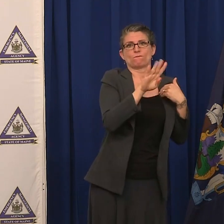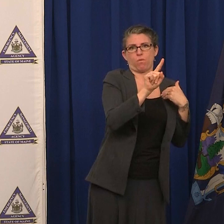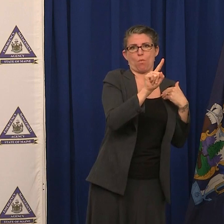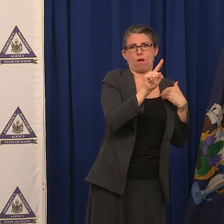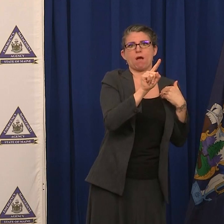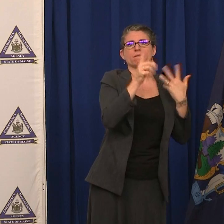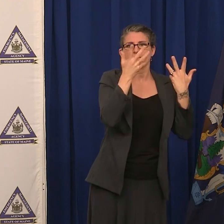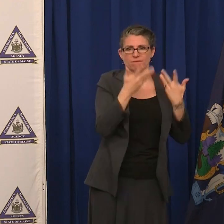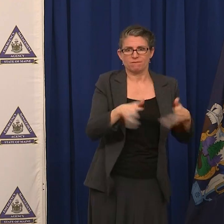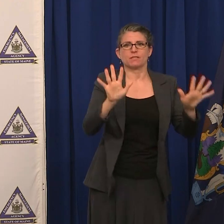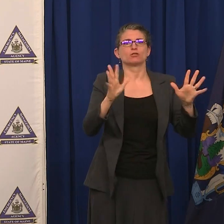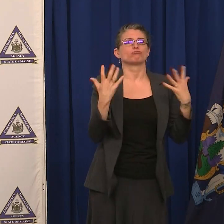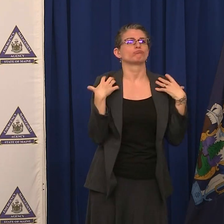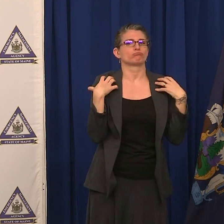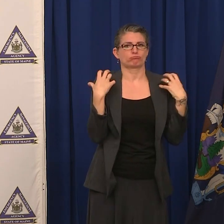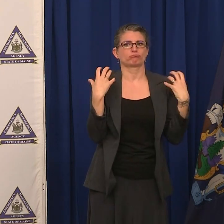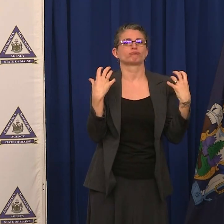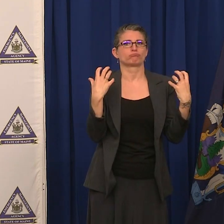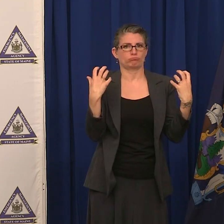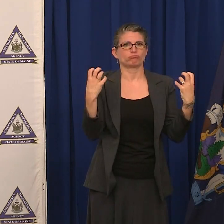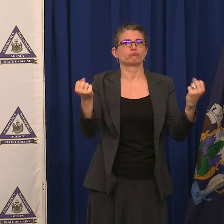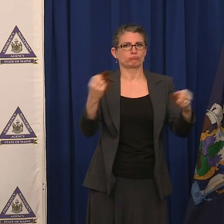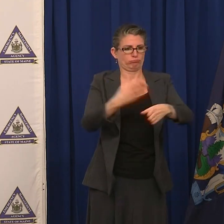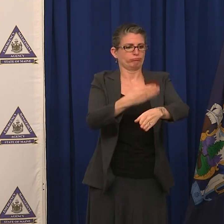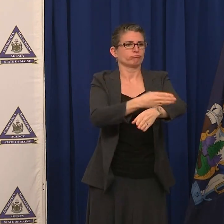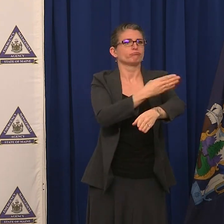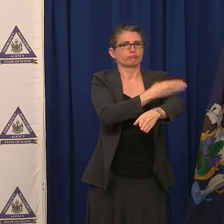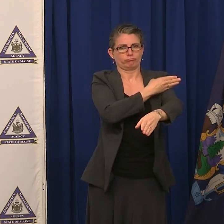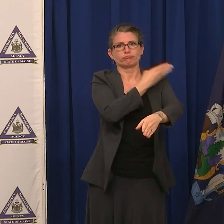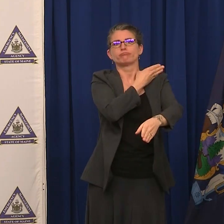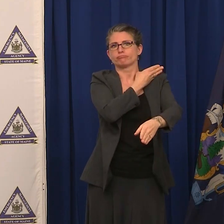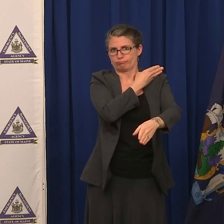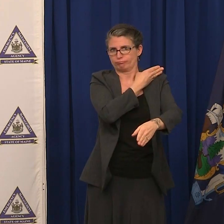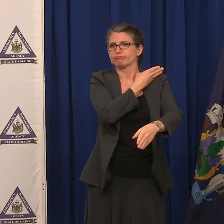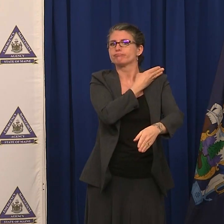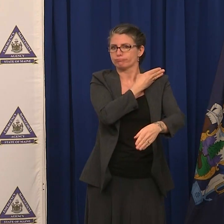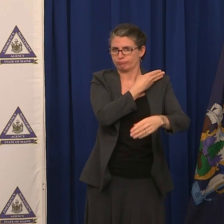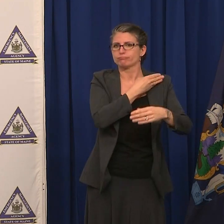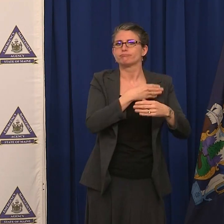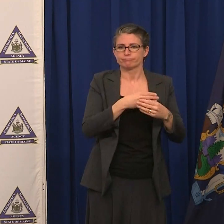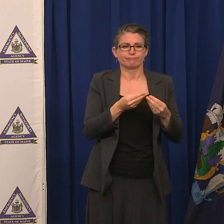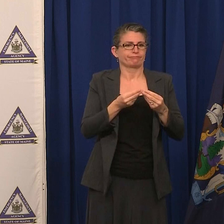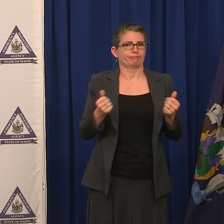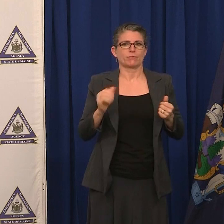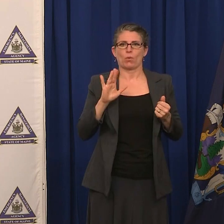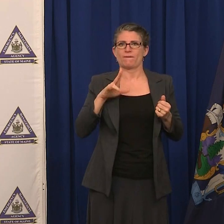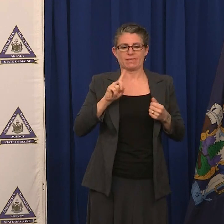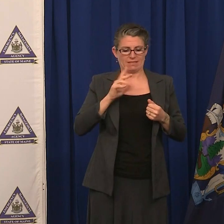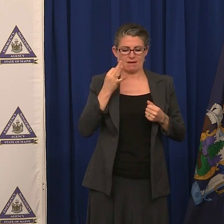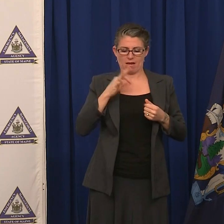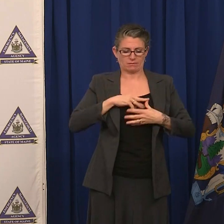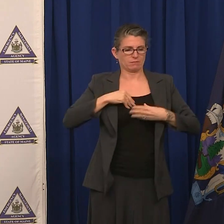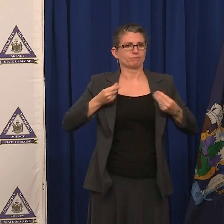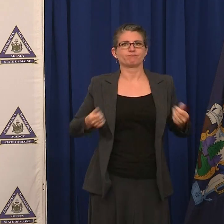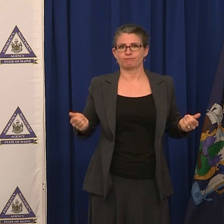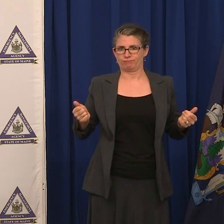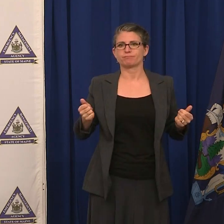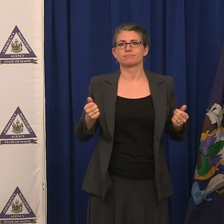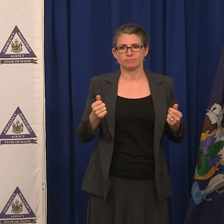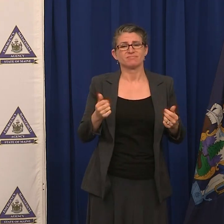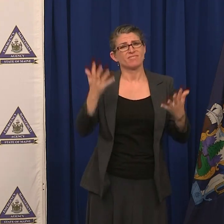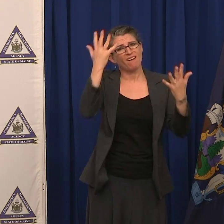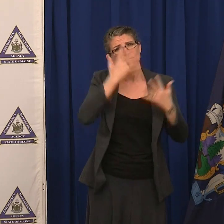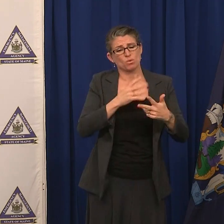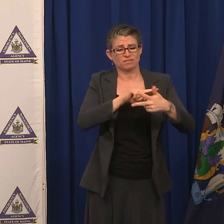Sadly, these numbers also include 3 individuals who passed, the 2 that I mentioned just now, as well as 1 a few